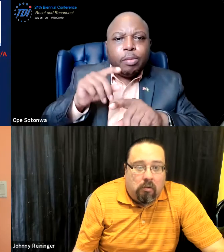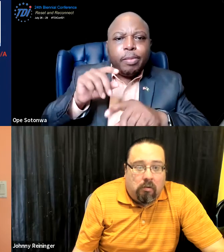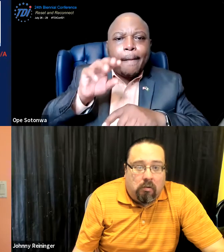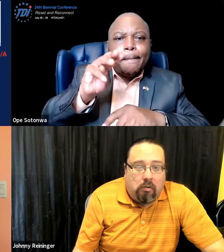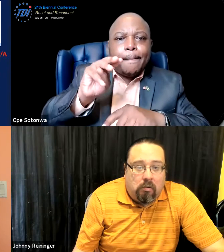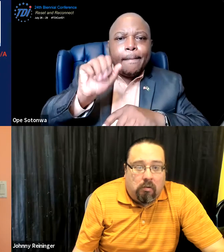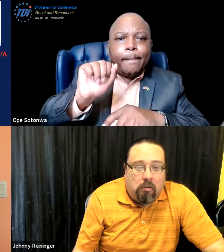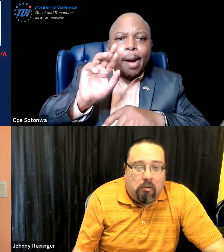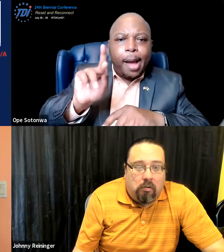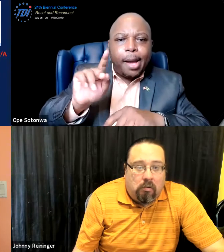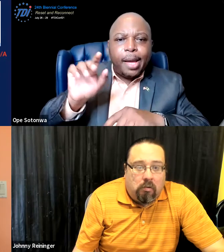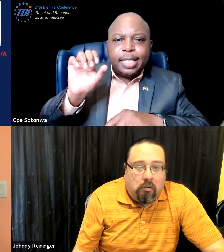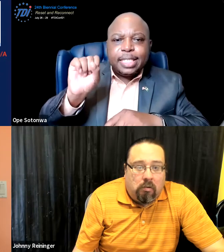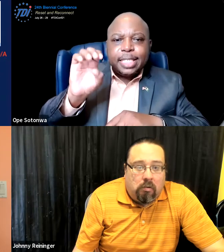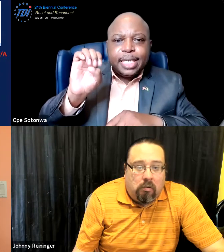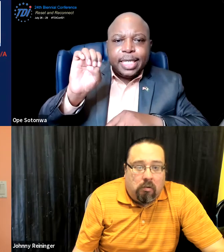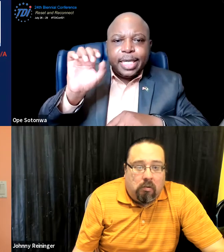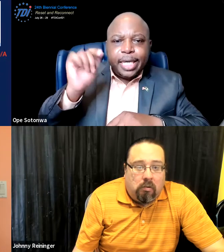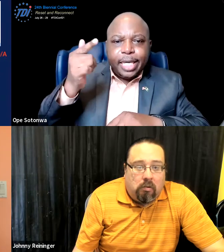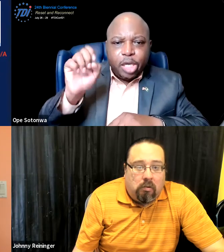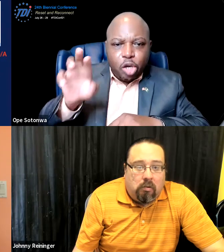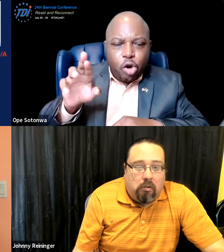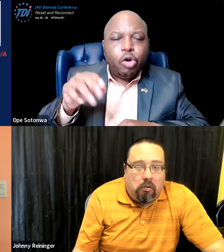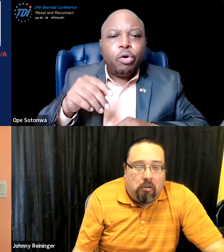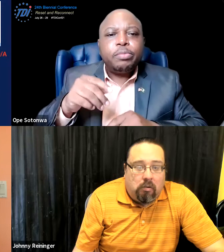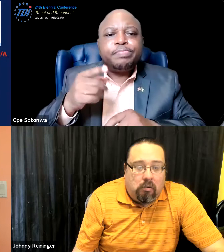I think there was another question. Let's